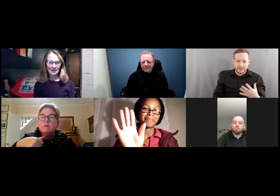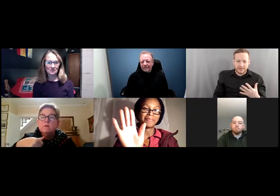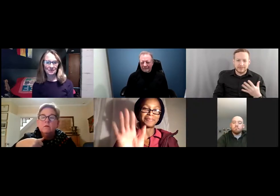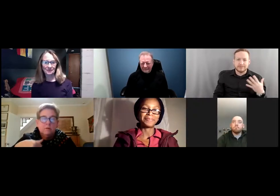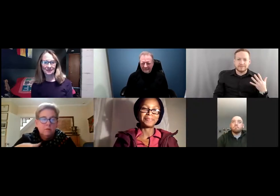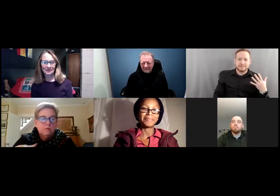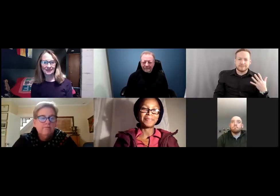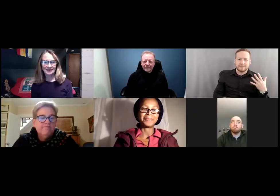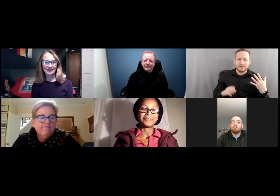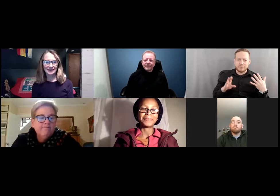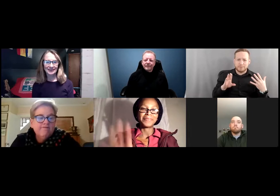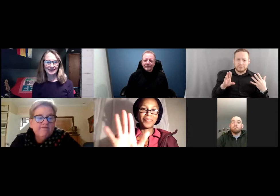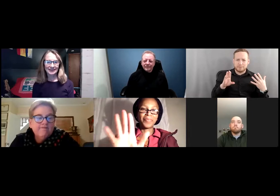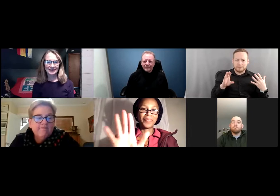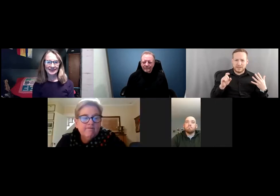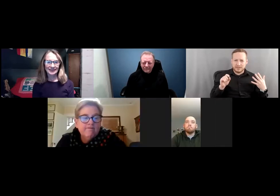5.